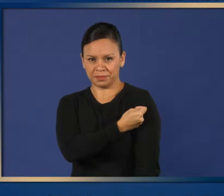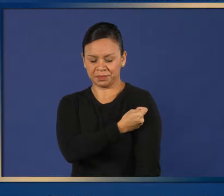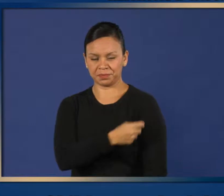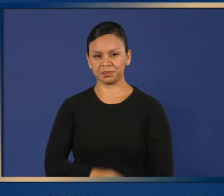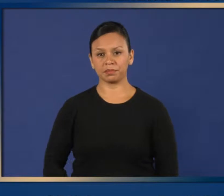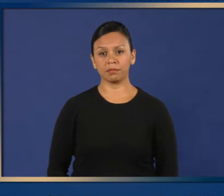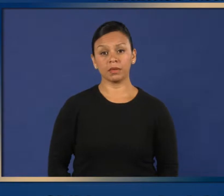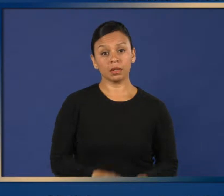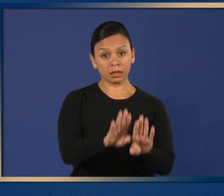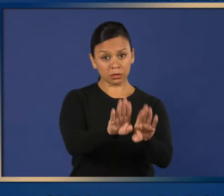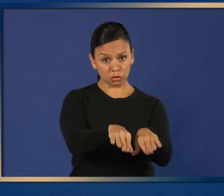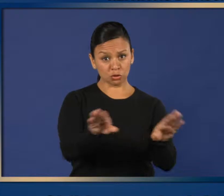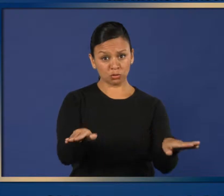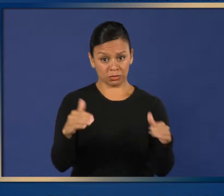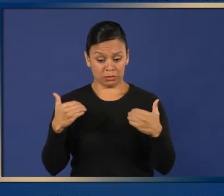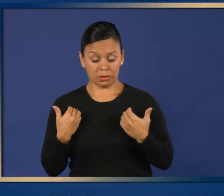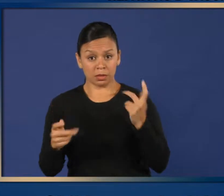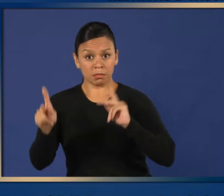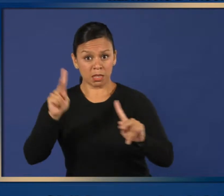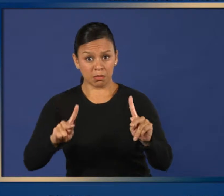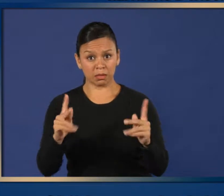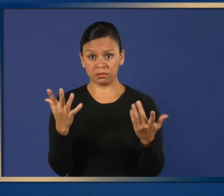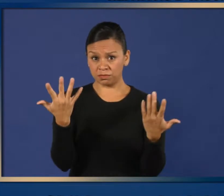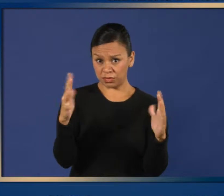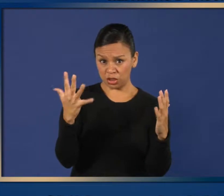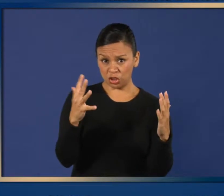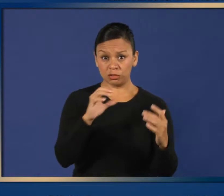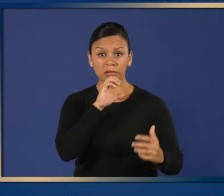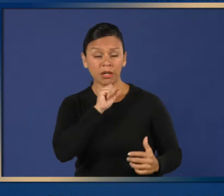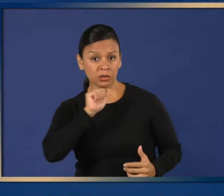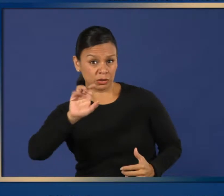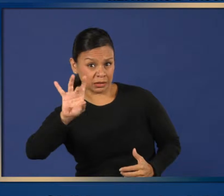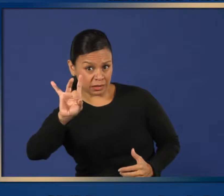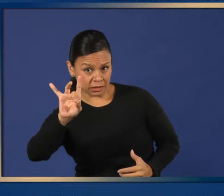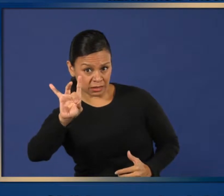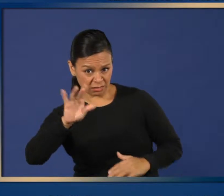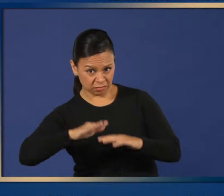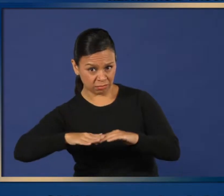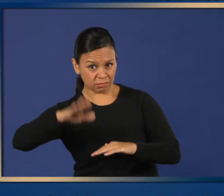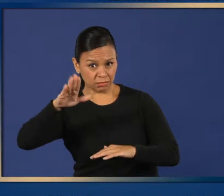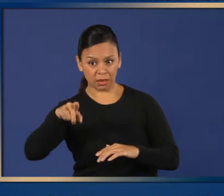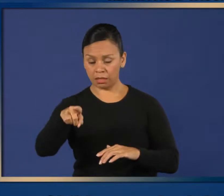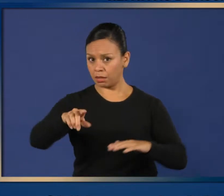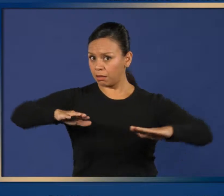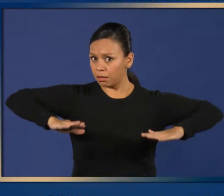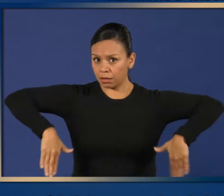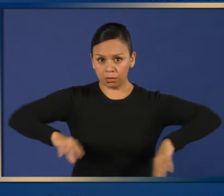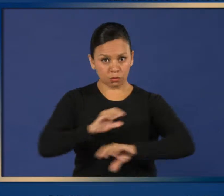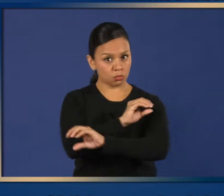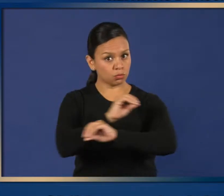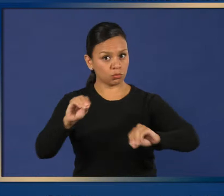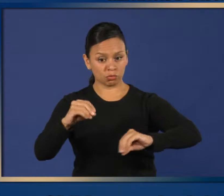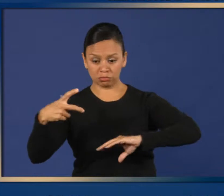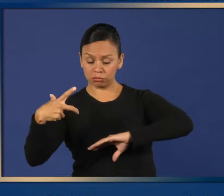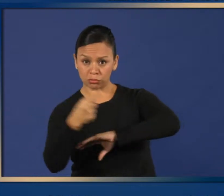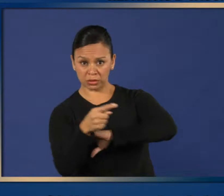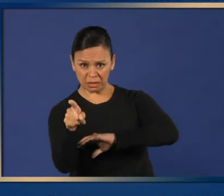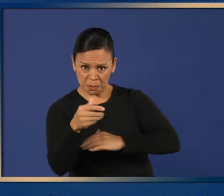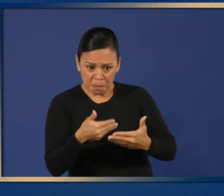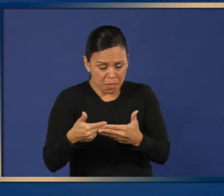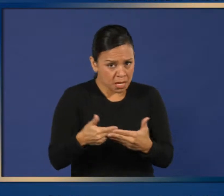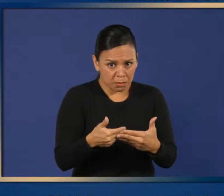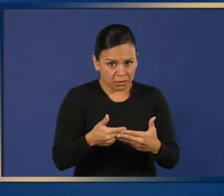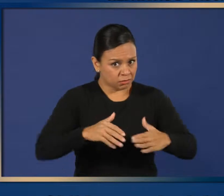Children and adolescents through 18 years of age who did not get the vaccine when they were younger